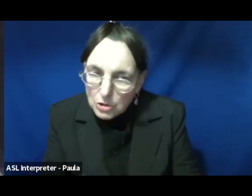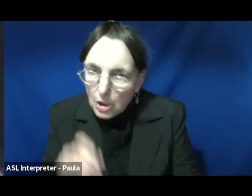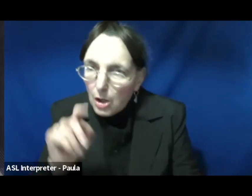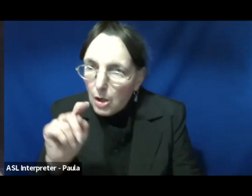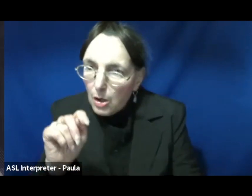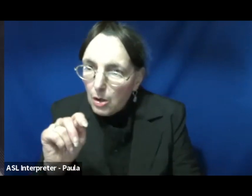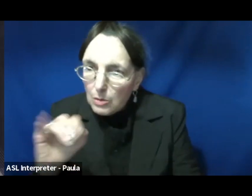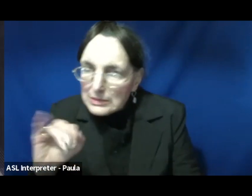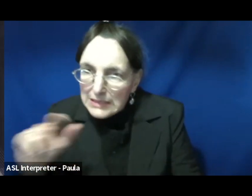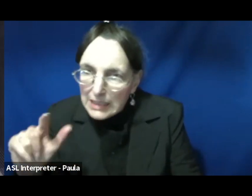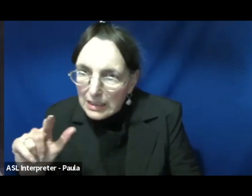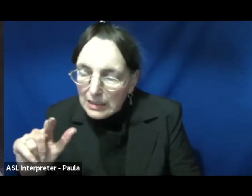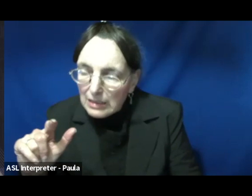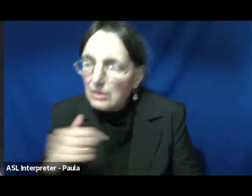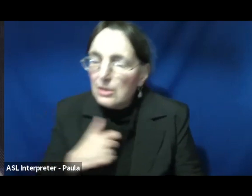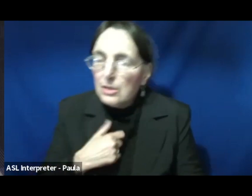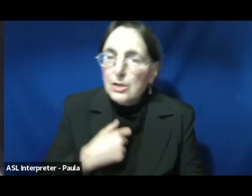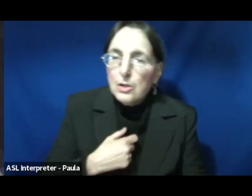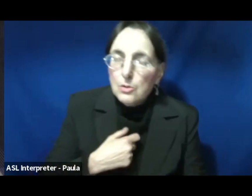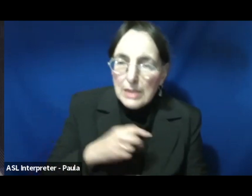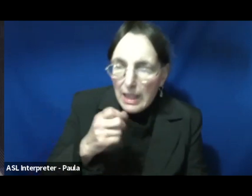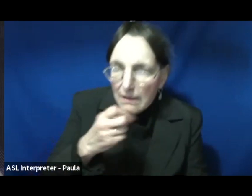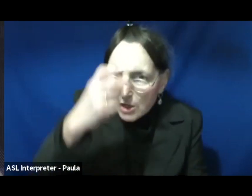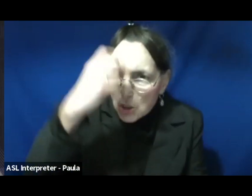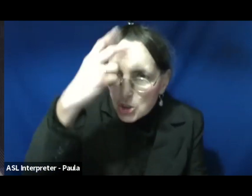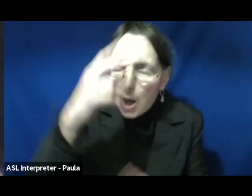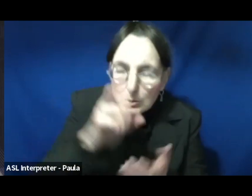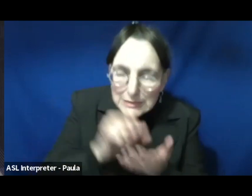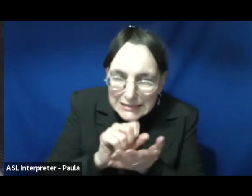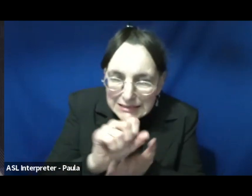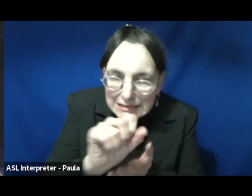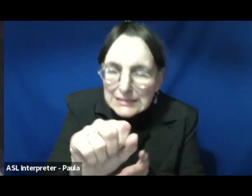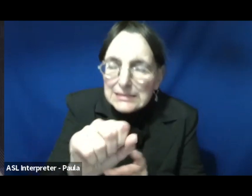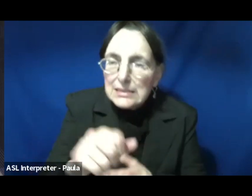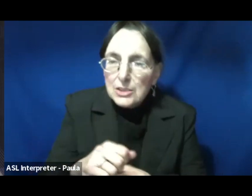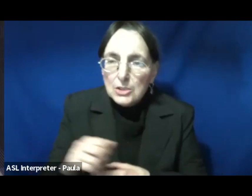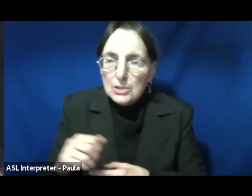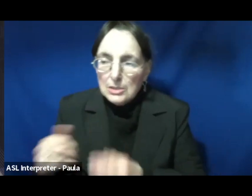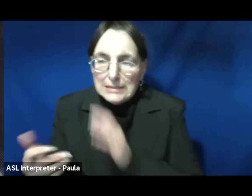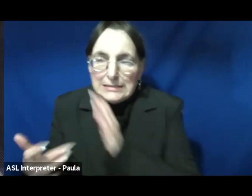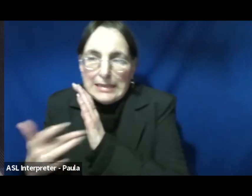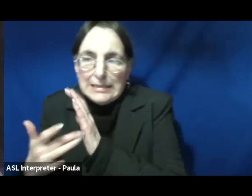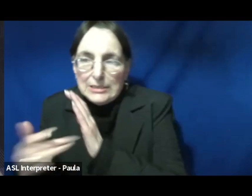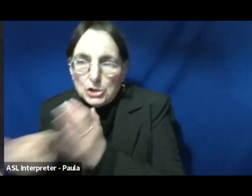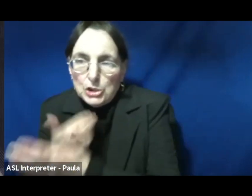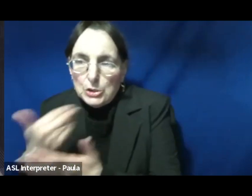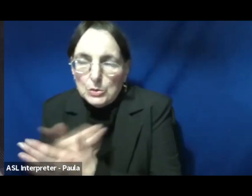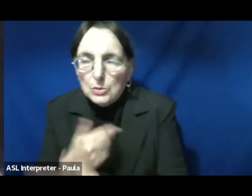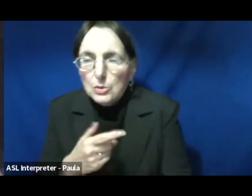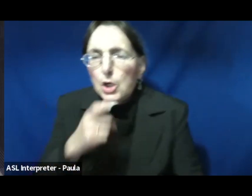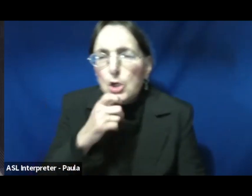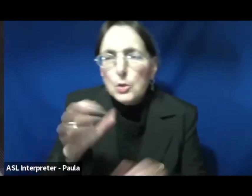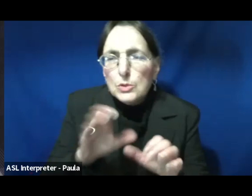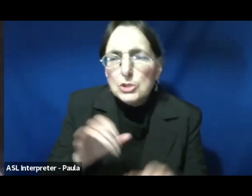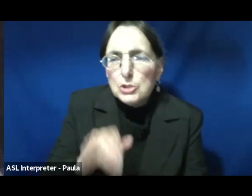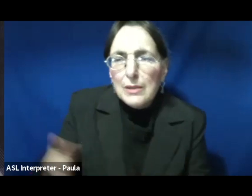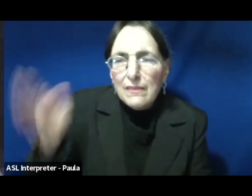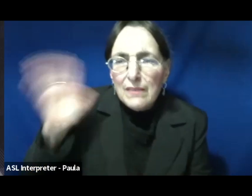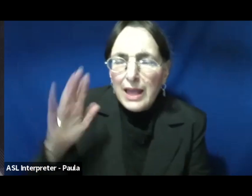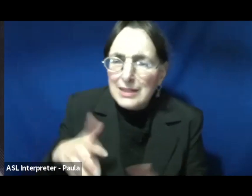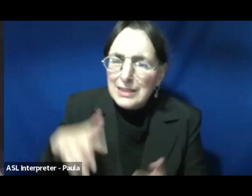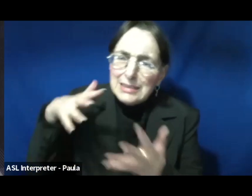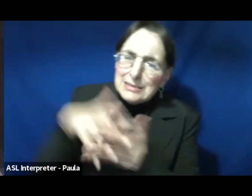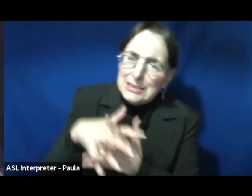the grass there. Fire suppression techniques now, they're new. Who was doing that? Indigenous folks have been doing